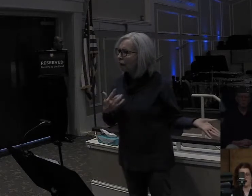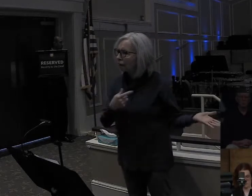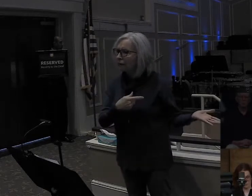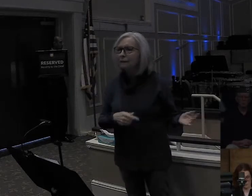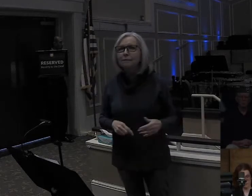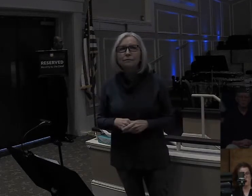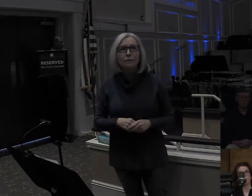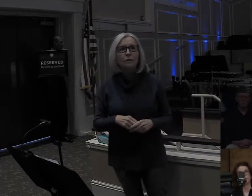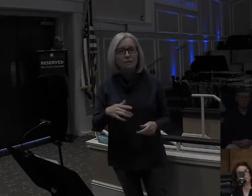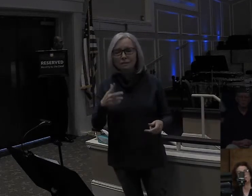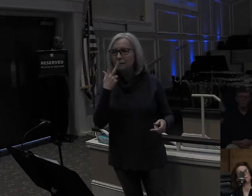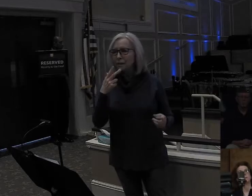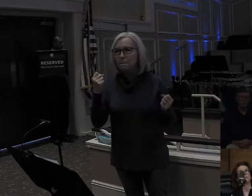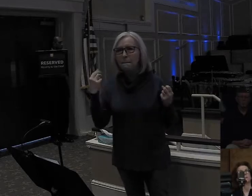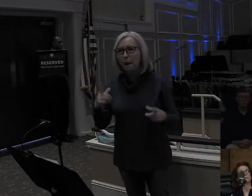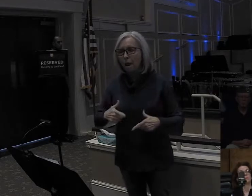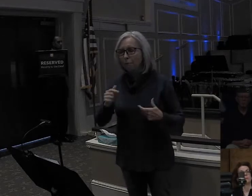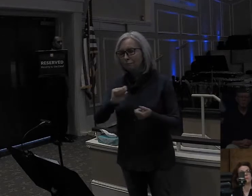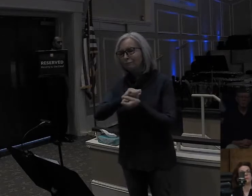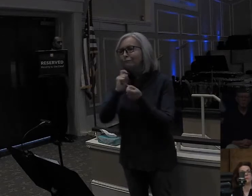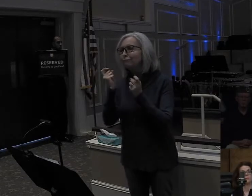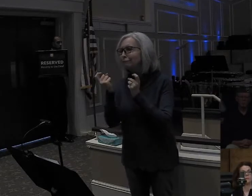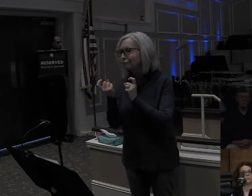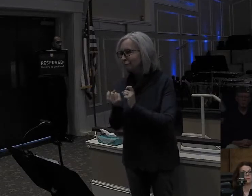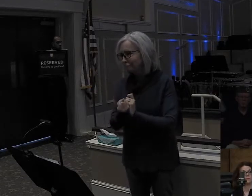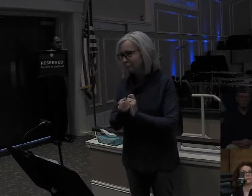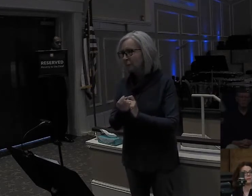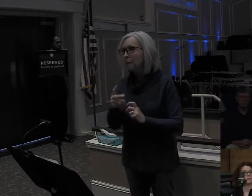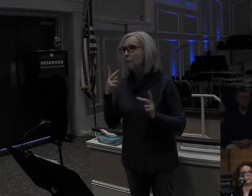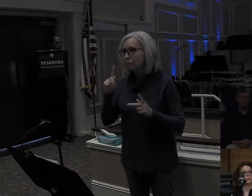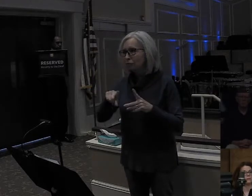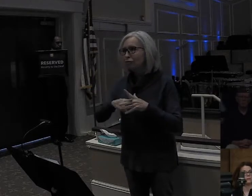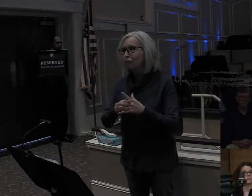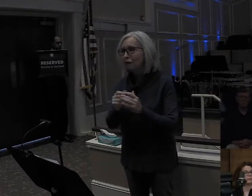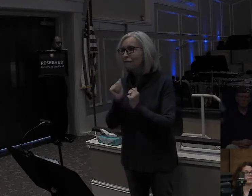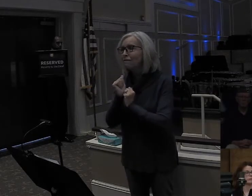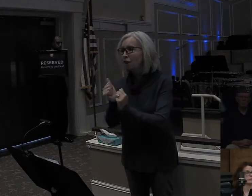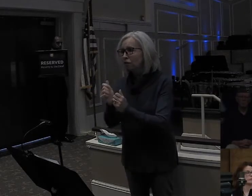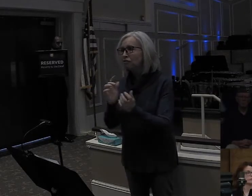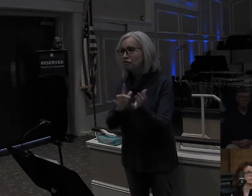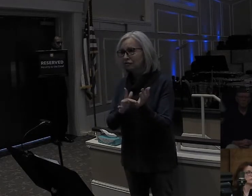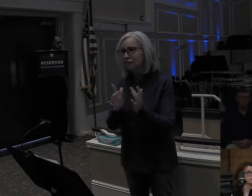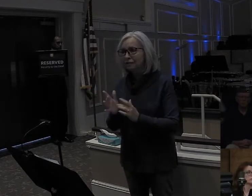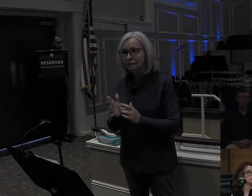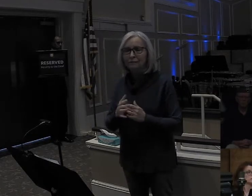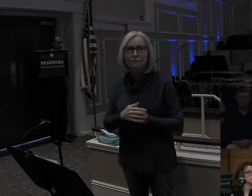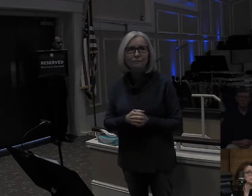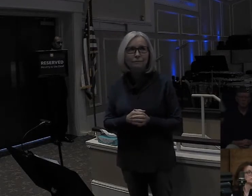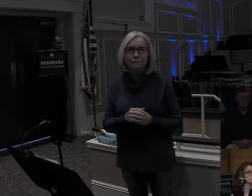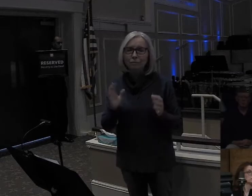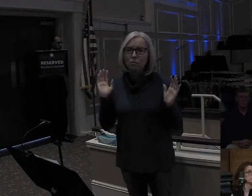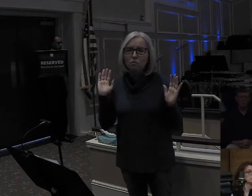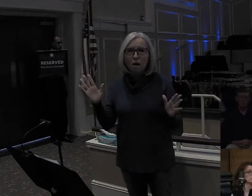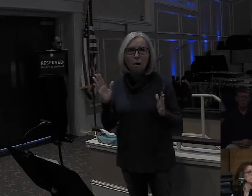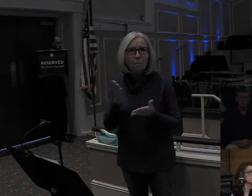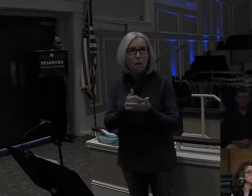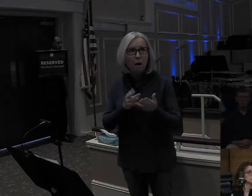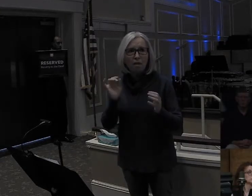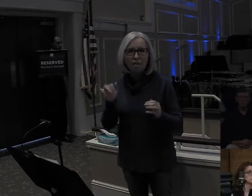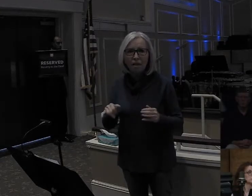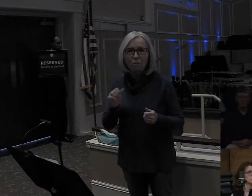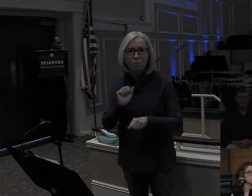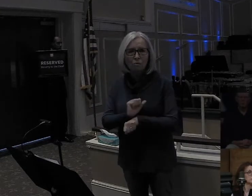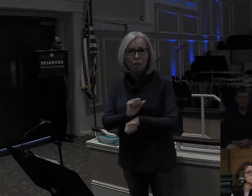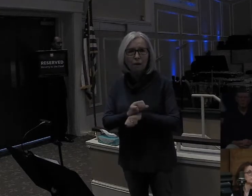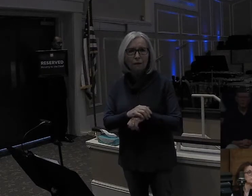lives be transformed. People are starting to follow Jesus, and it's been incredible to be a part of.